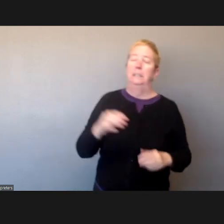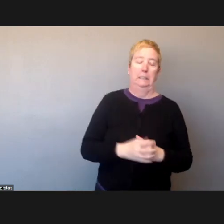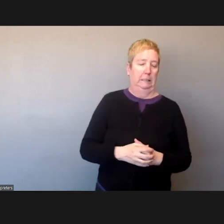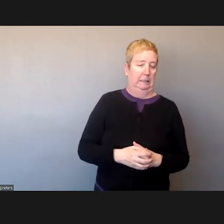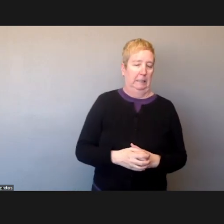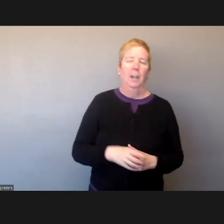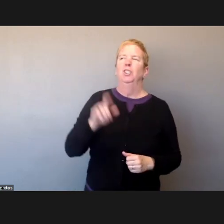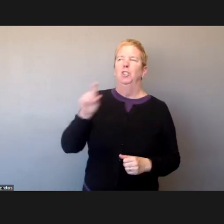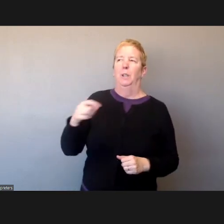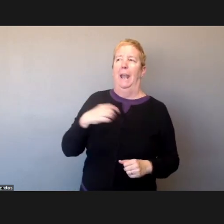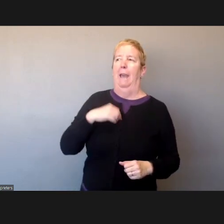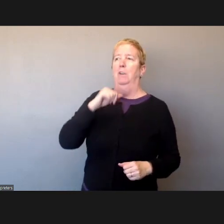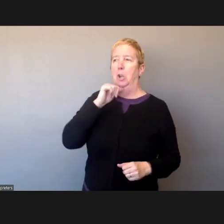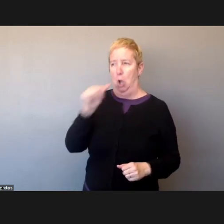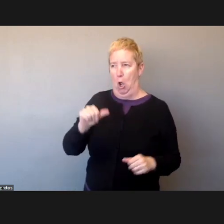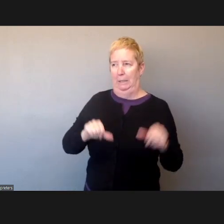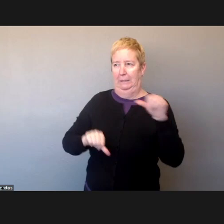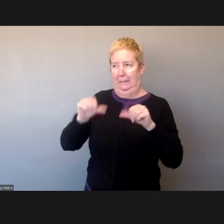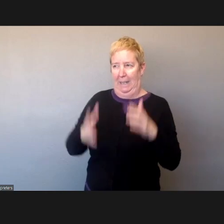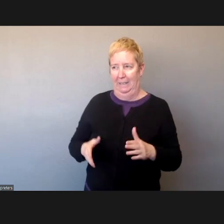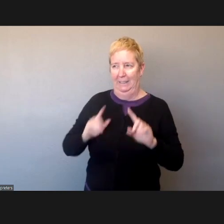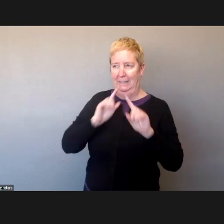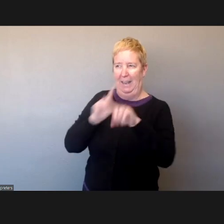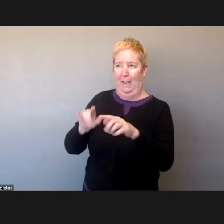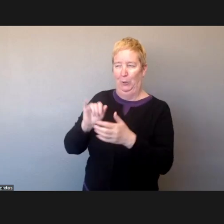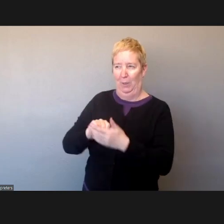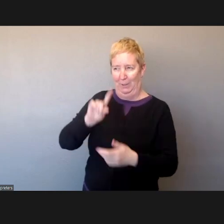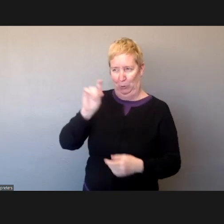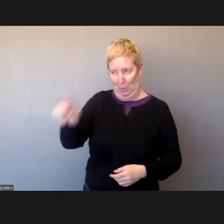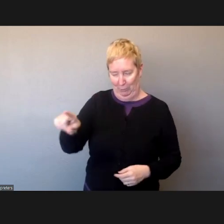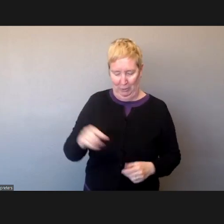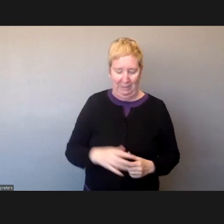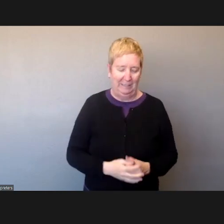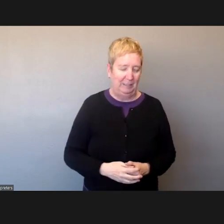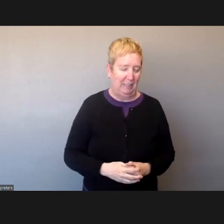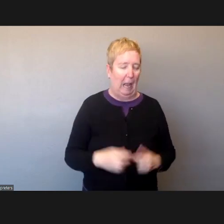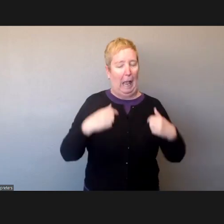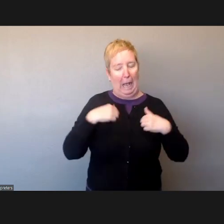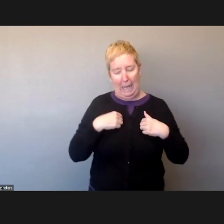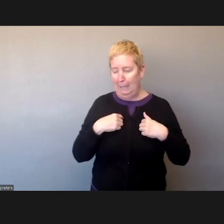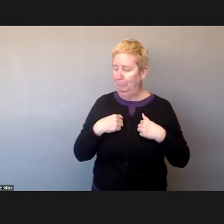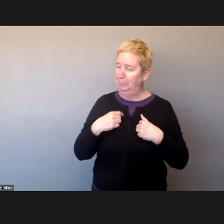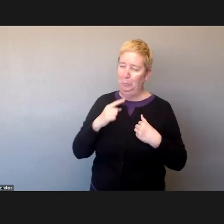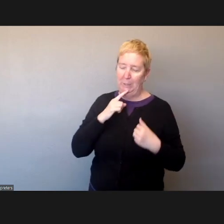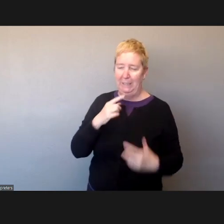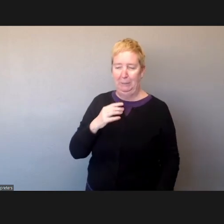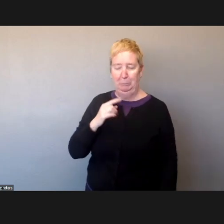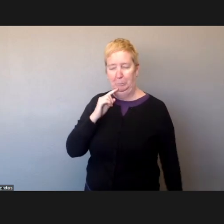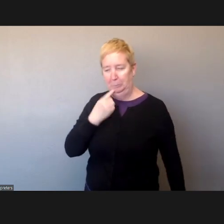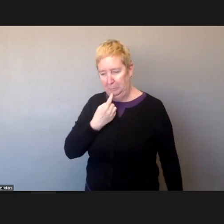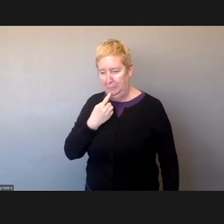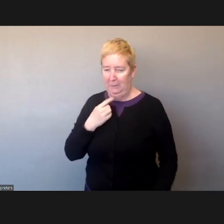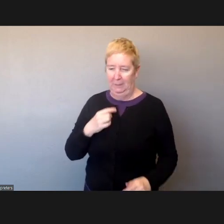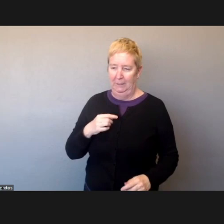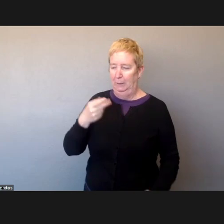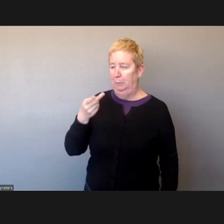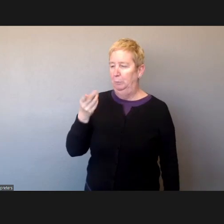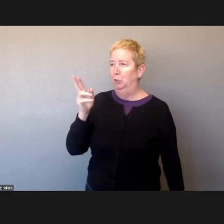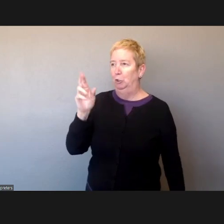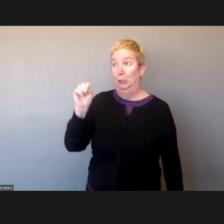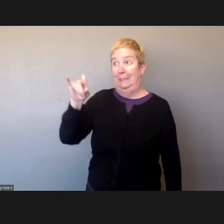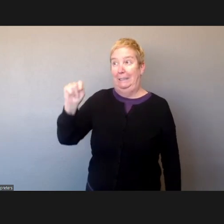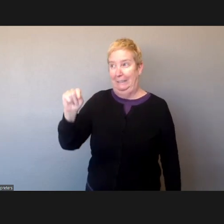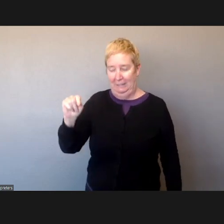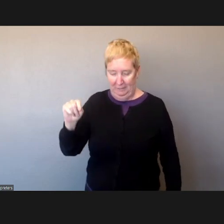this question, because I confess I'm far too much of a purist on this one. Delighted. I was so